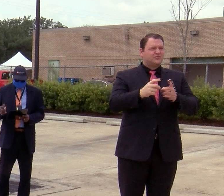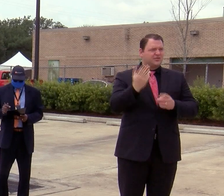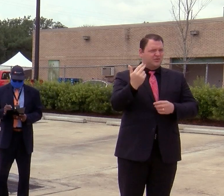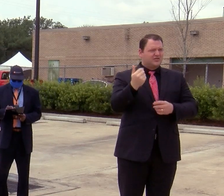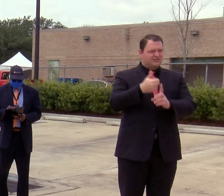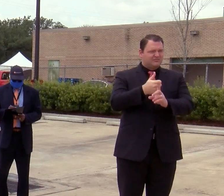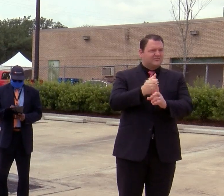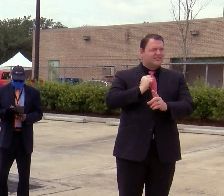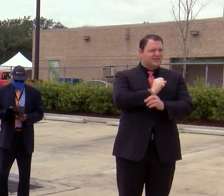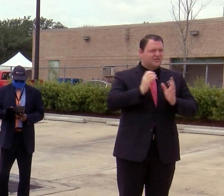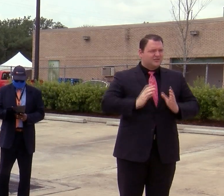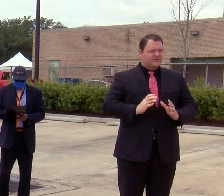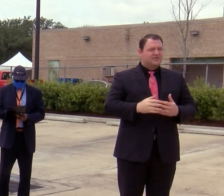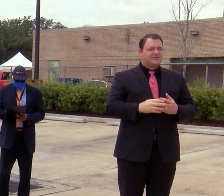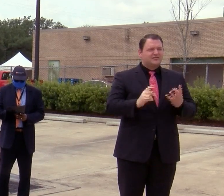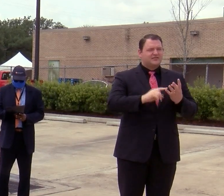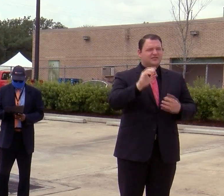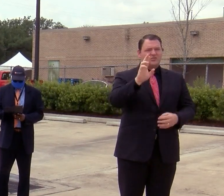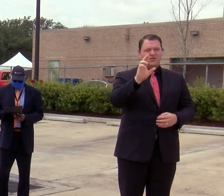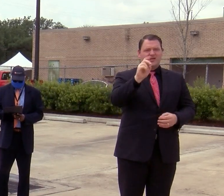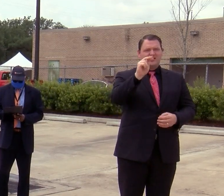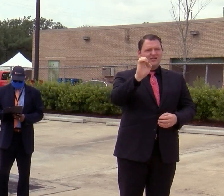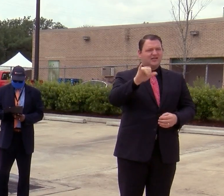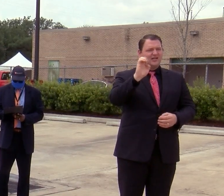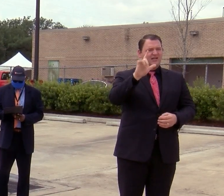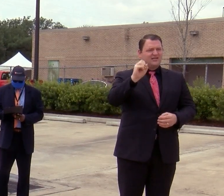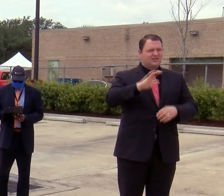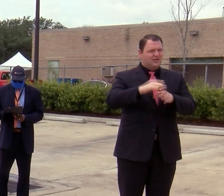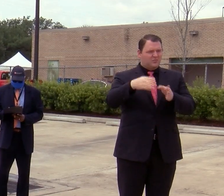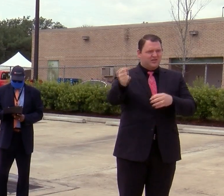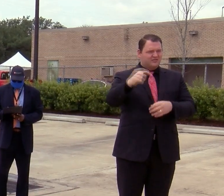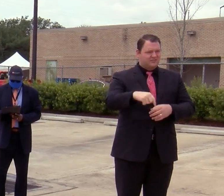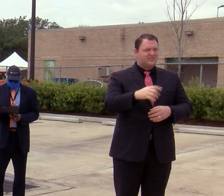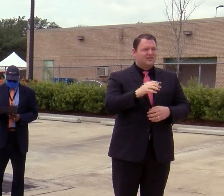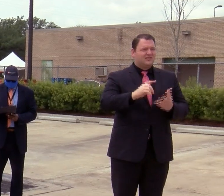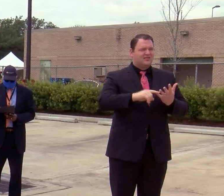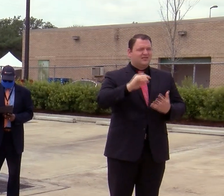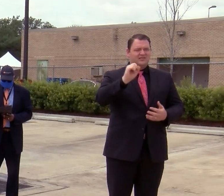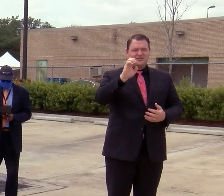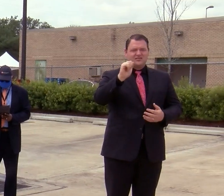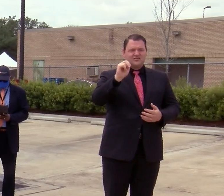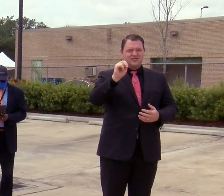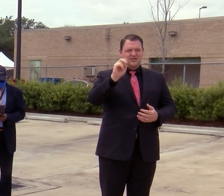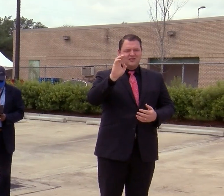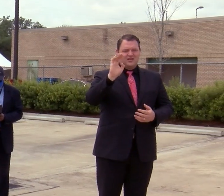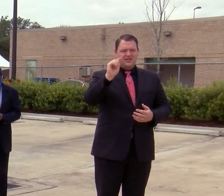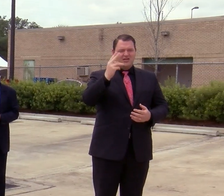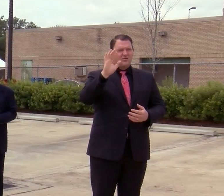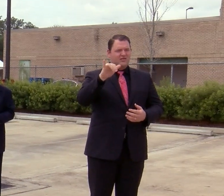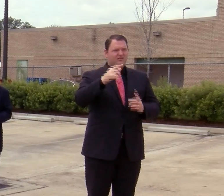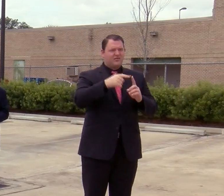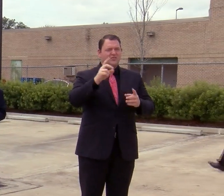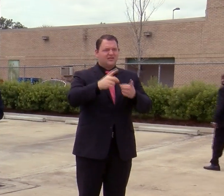who's here. I know Commissioner Rodney Ellis is on his way. I believe State Representative Sean Theory from District 146 is scheduled to